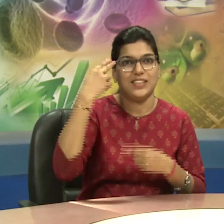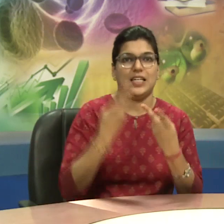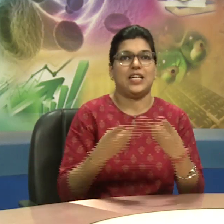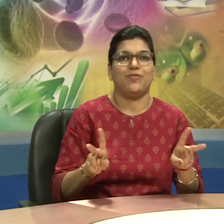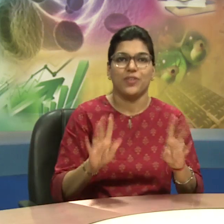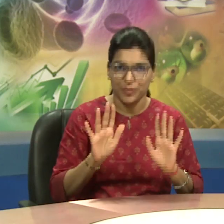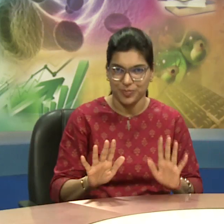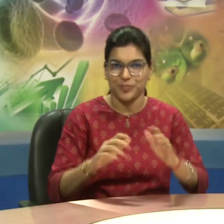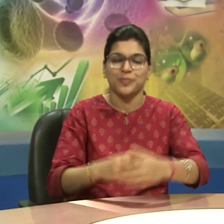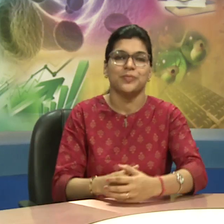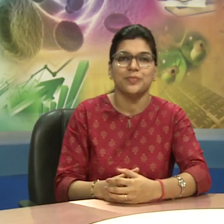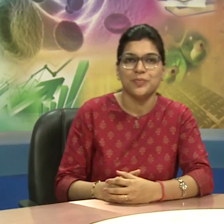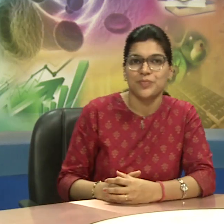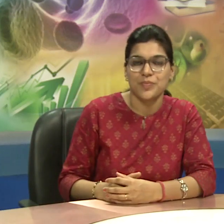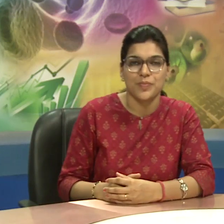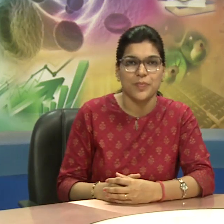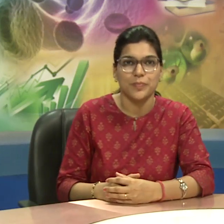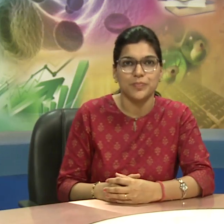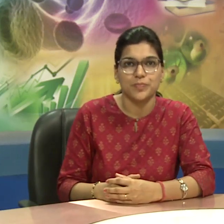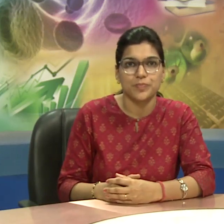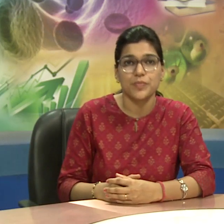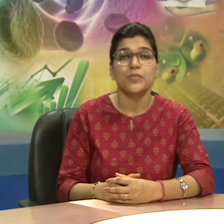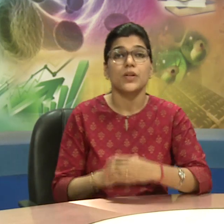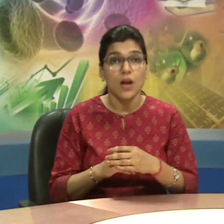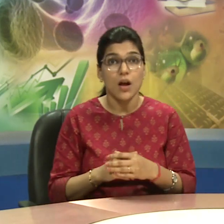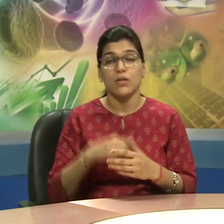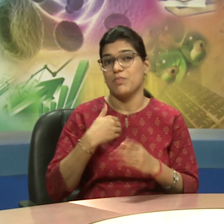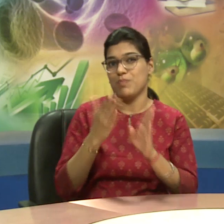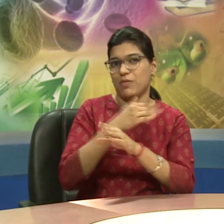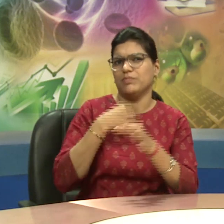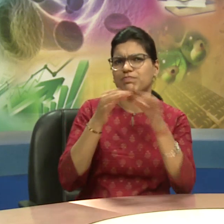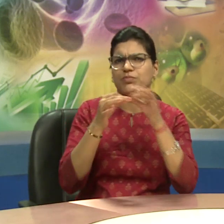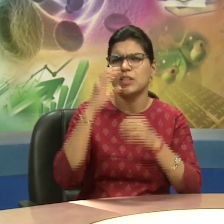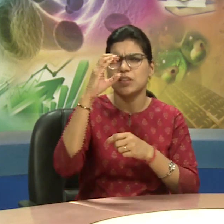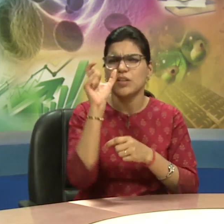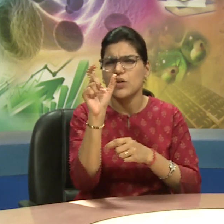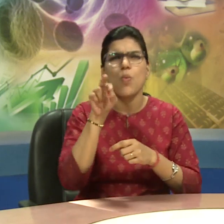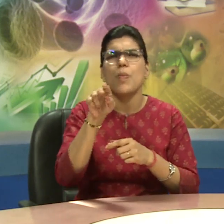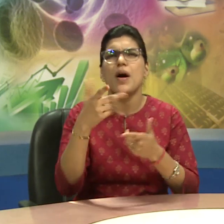intangible items.